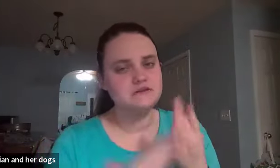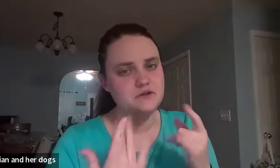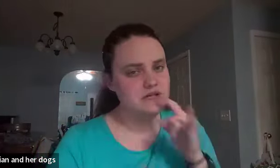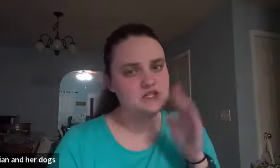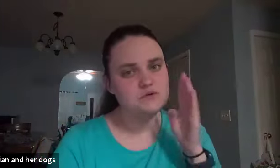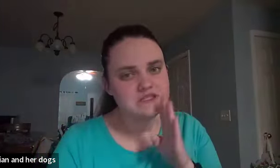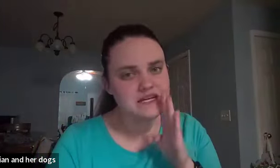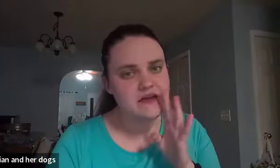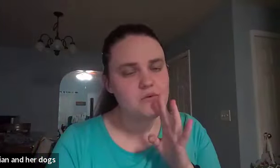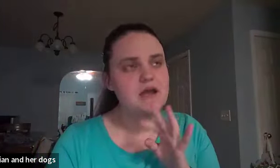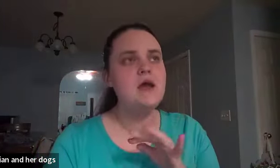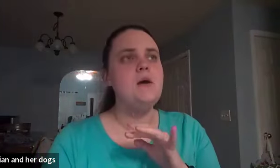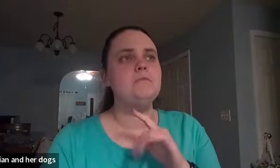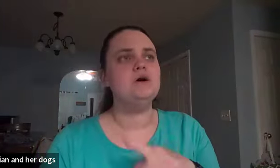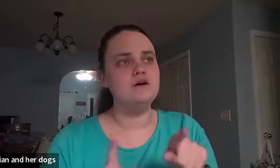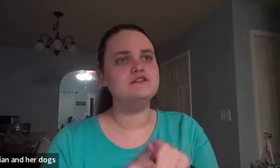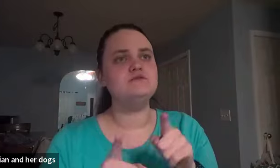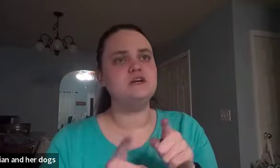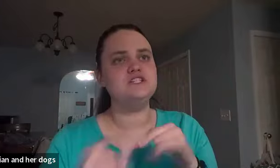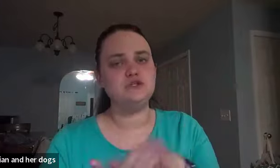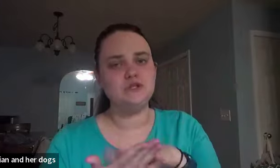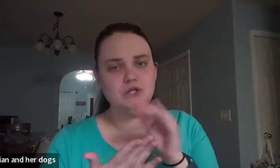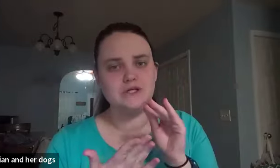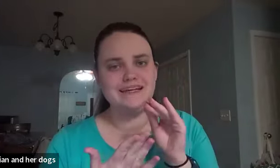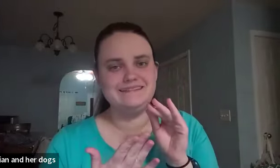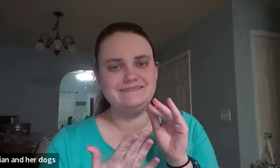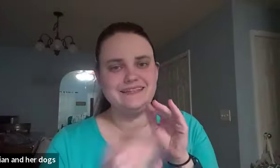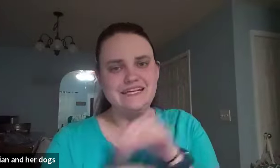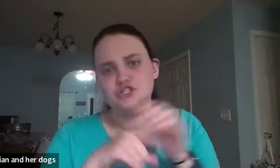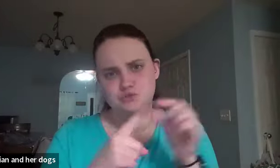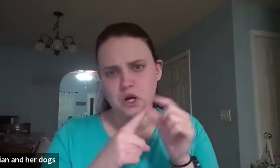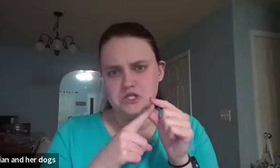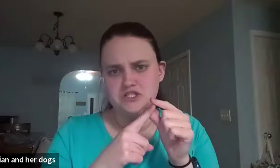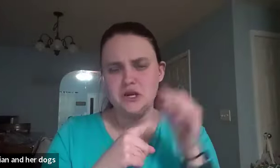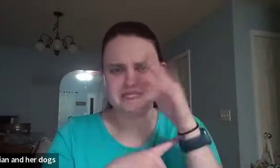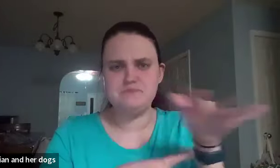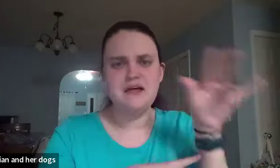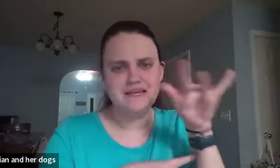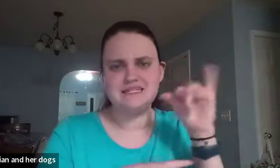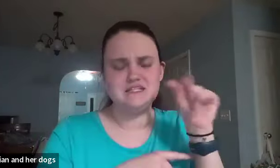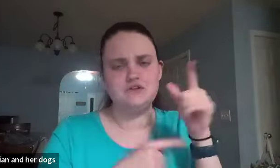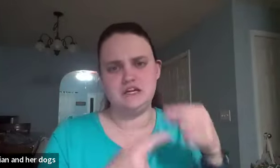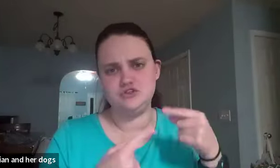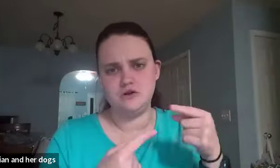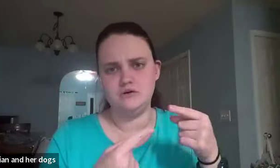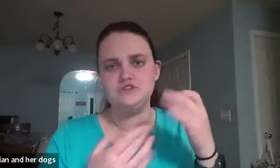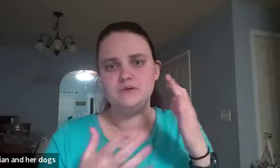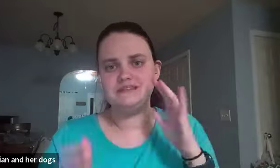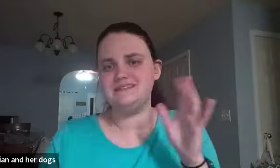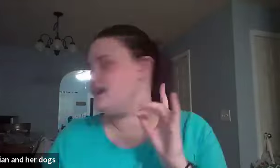a few kids who will sign it that way, but also they're still learning English words, and spelling is still like a struggle. So it's kind